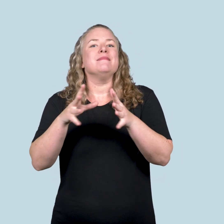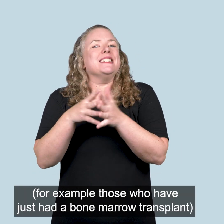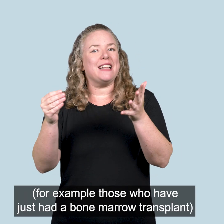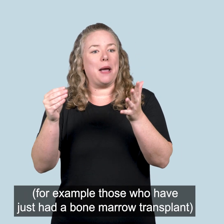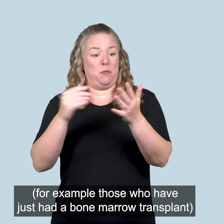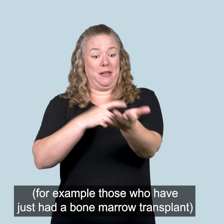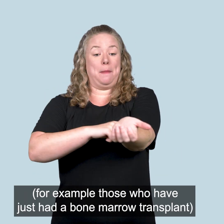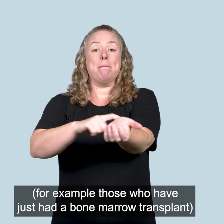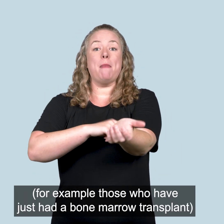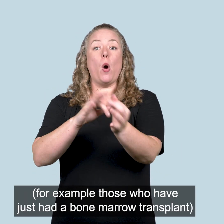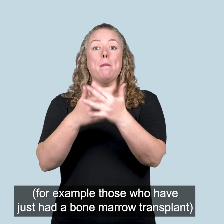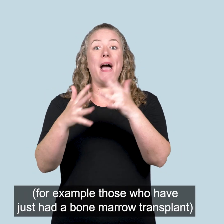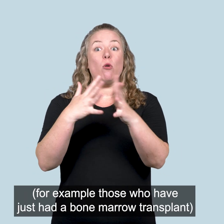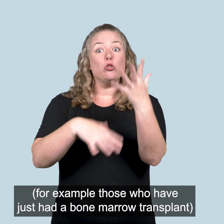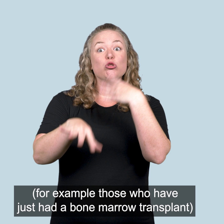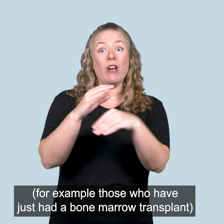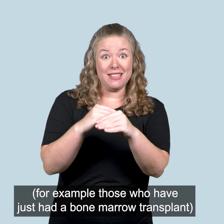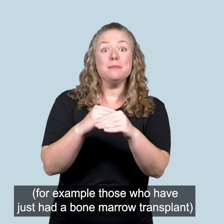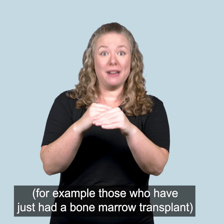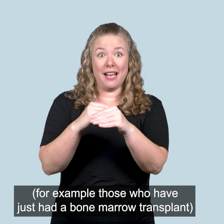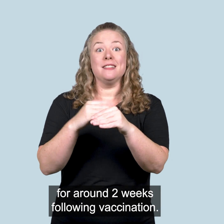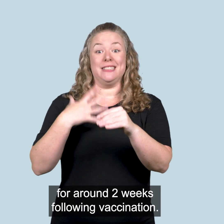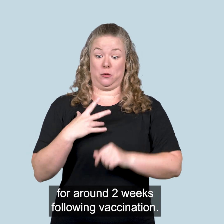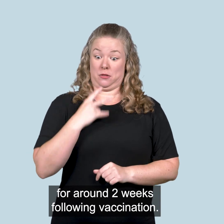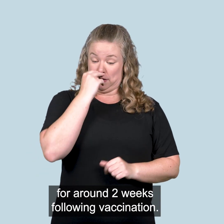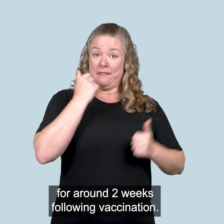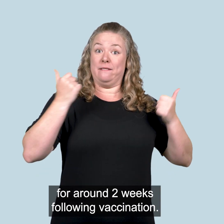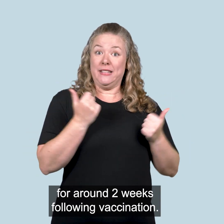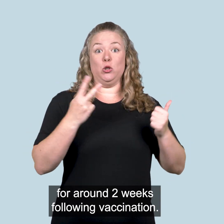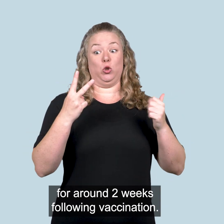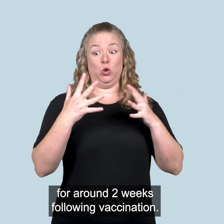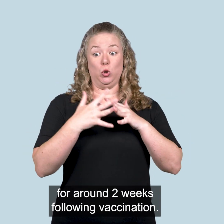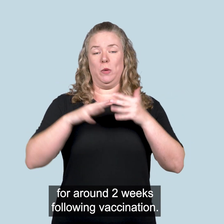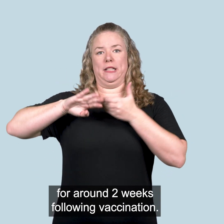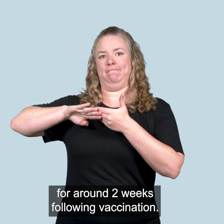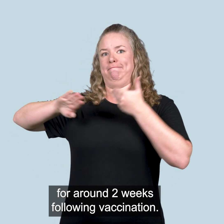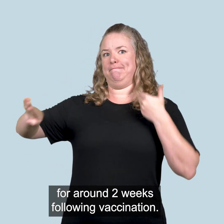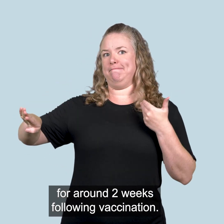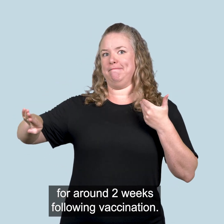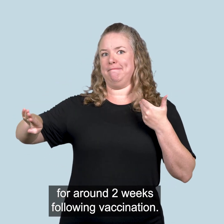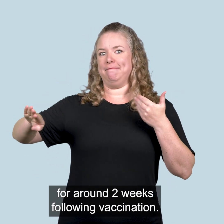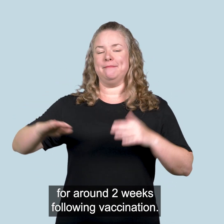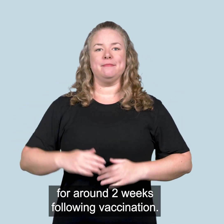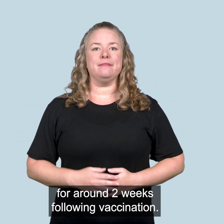for example those who have just had a bone marrow transplant, for around 2 weeks following vaccination.